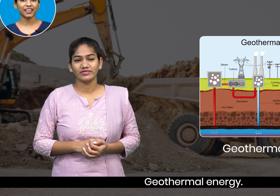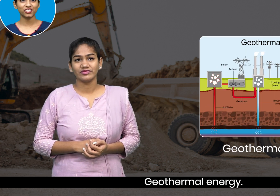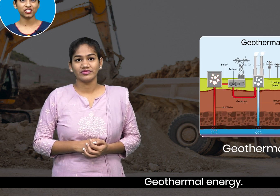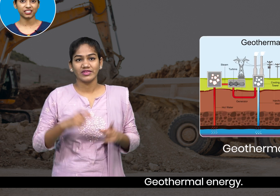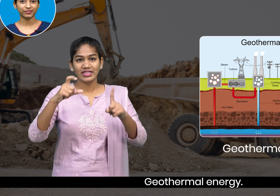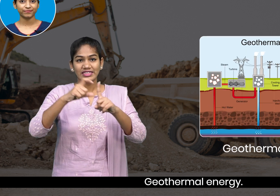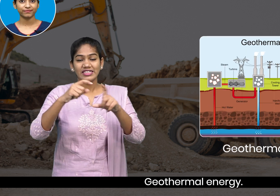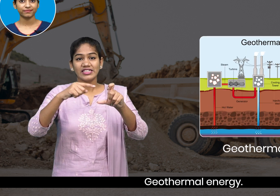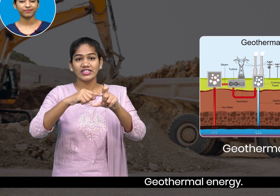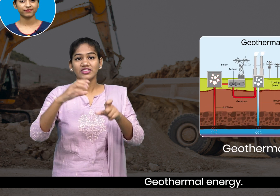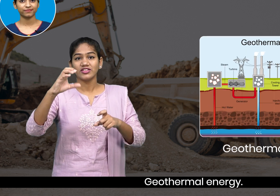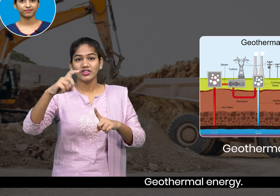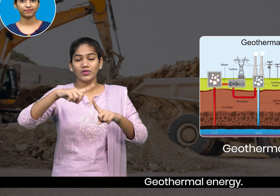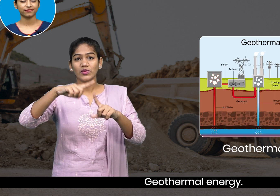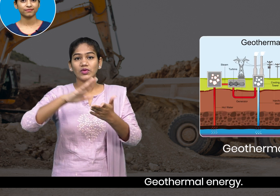Geothermal energy.